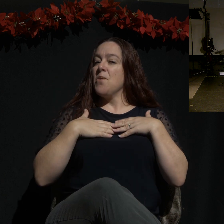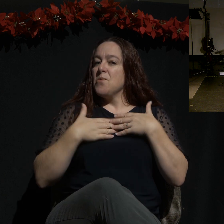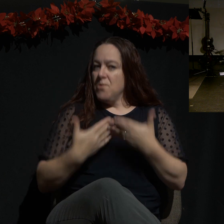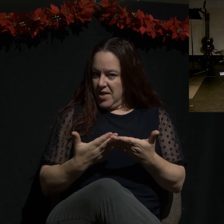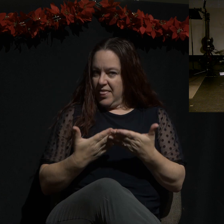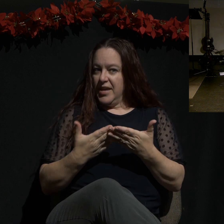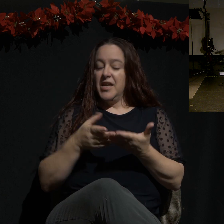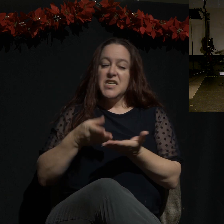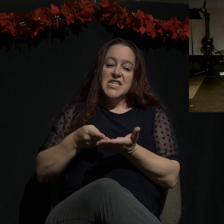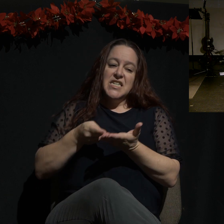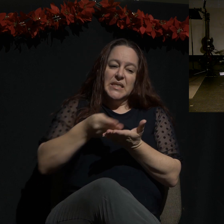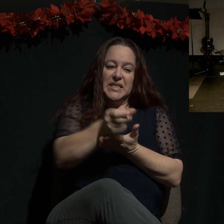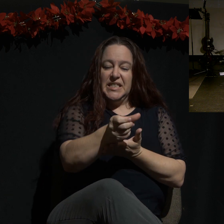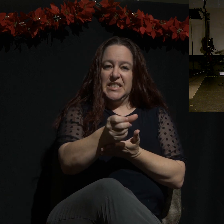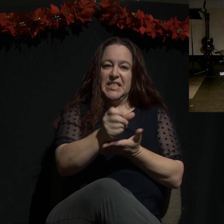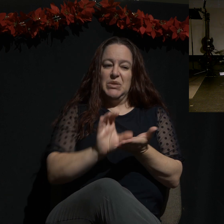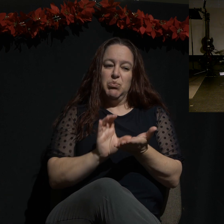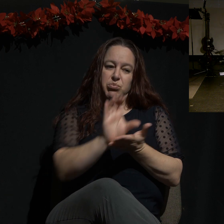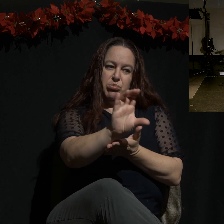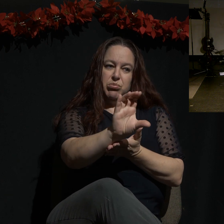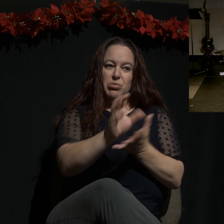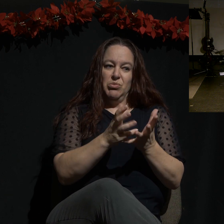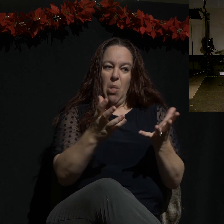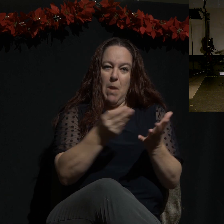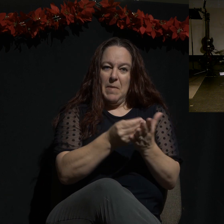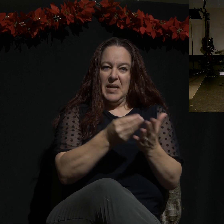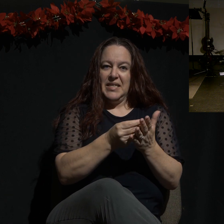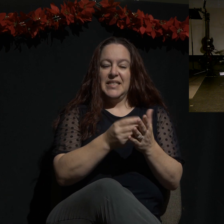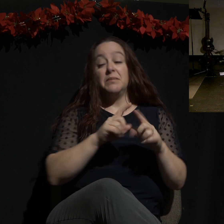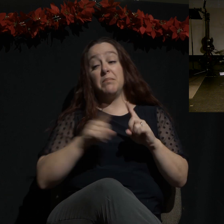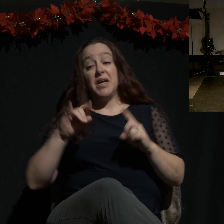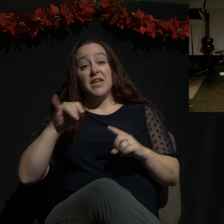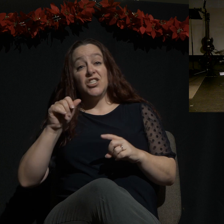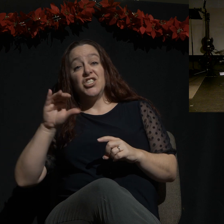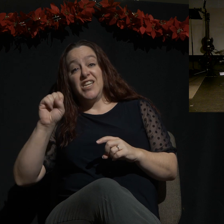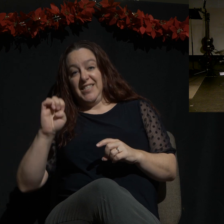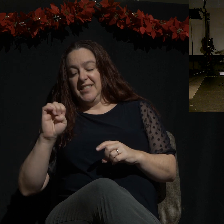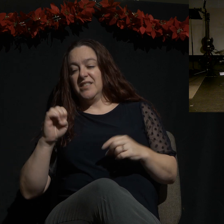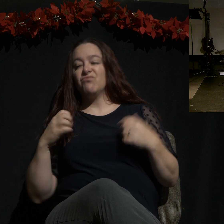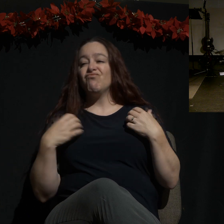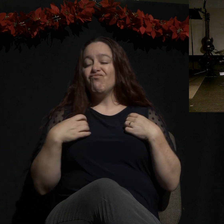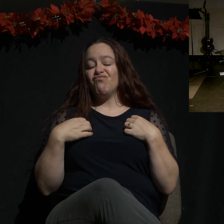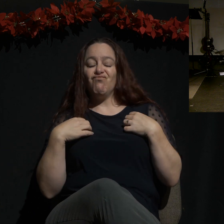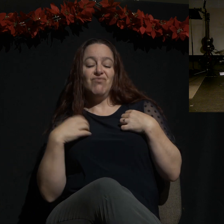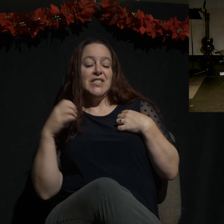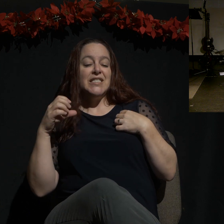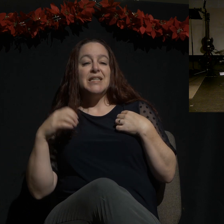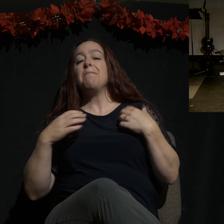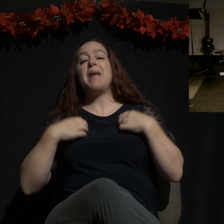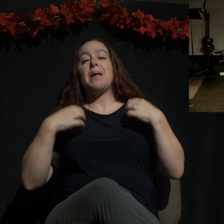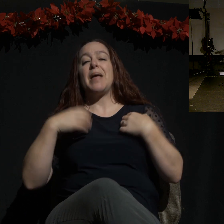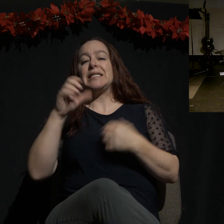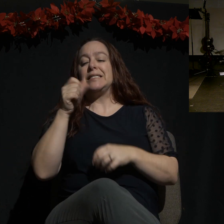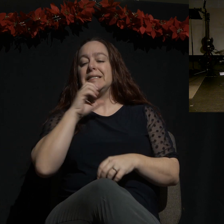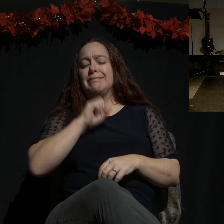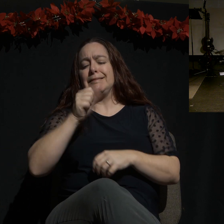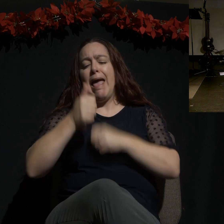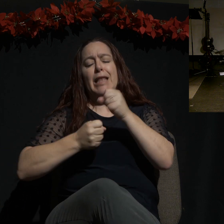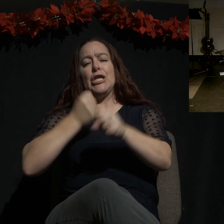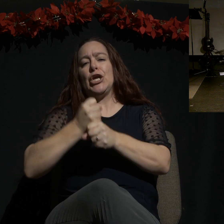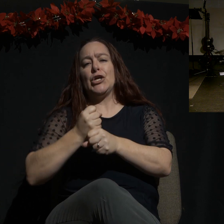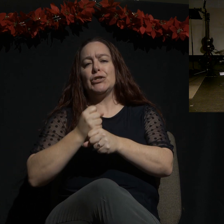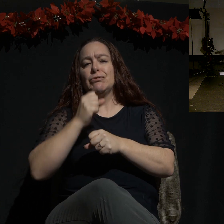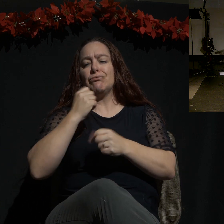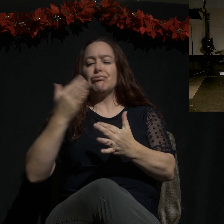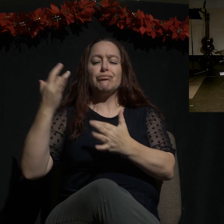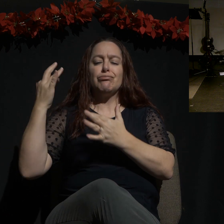spend probably too much on a backpack, and Jace is rocking a 10-year-old bag that he probably got rid of because it finally